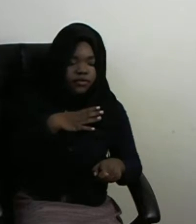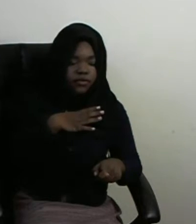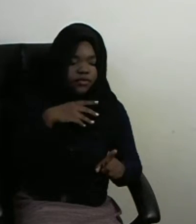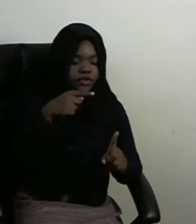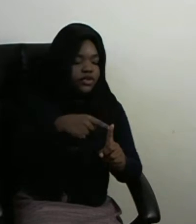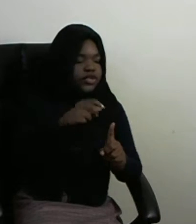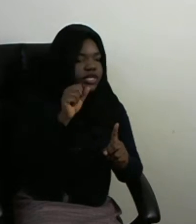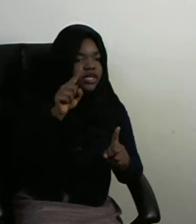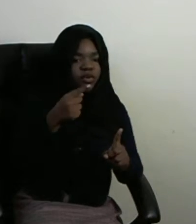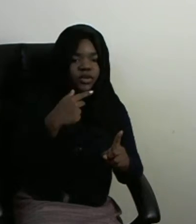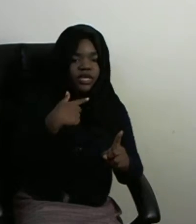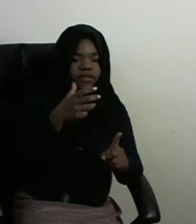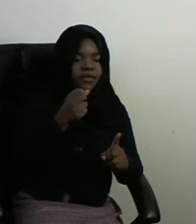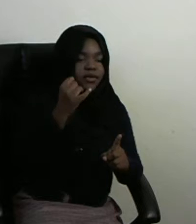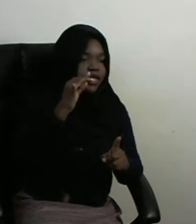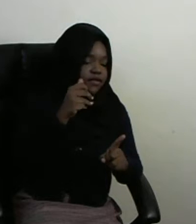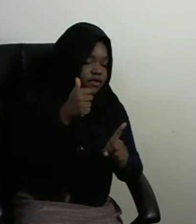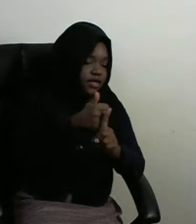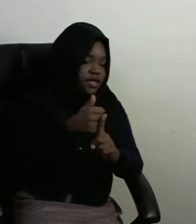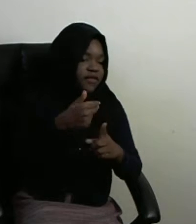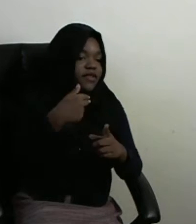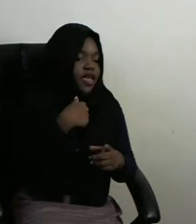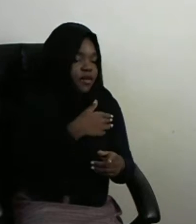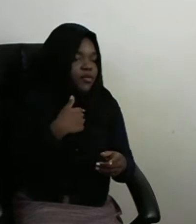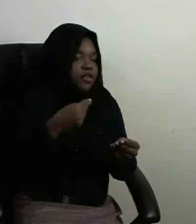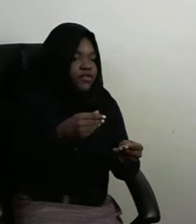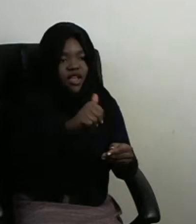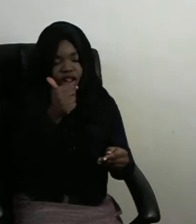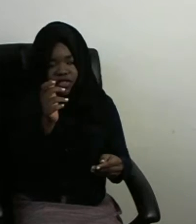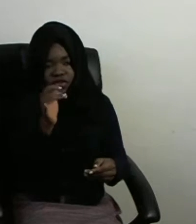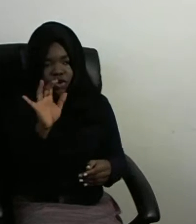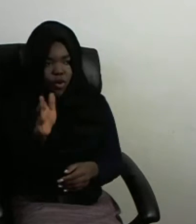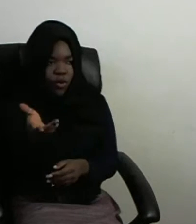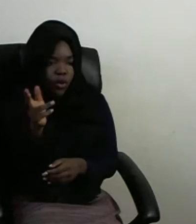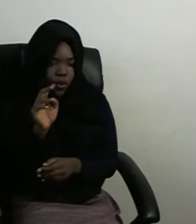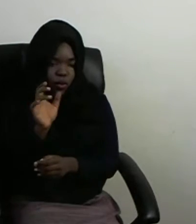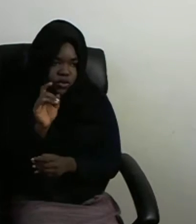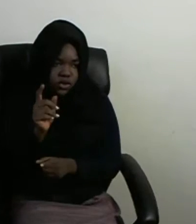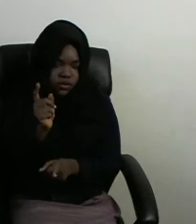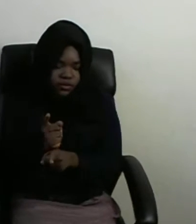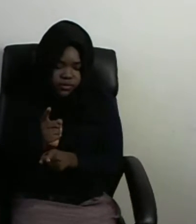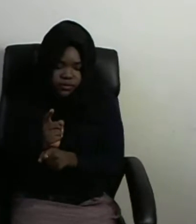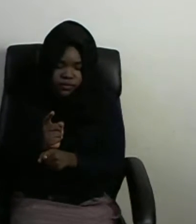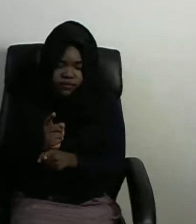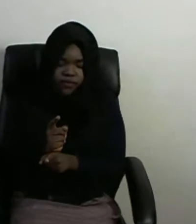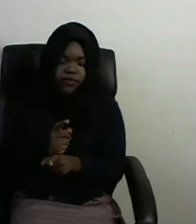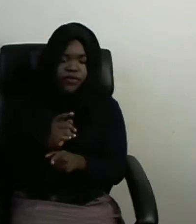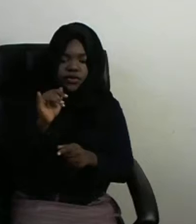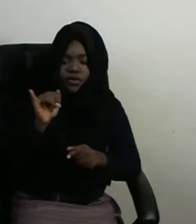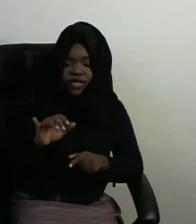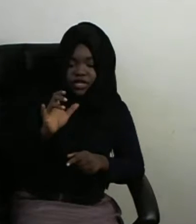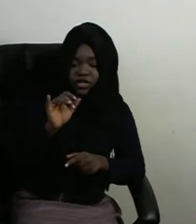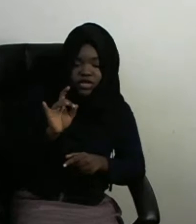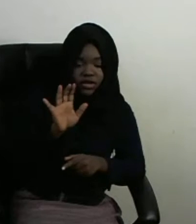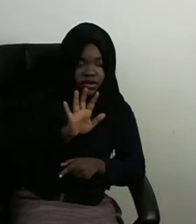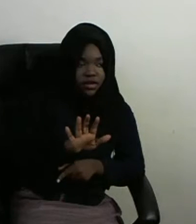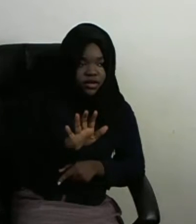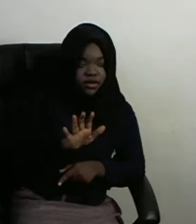she could only have milk if she was breastfeeding another child of her own, right? So that